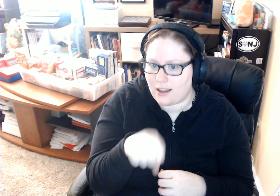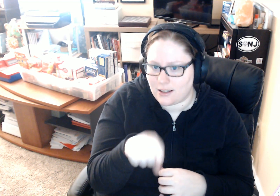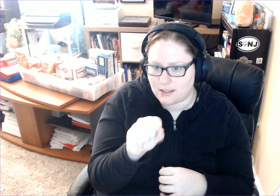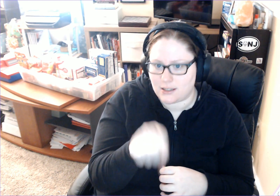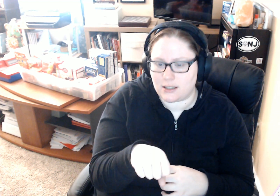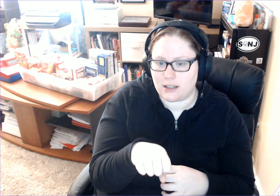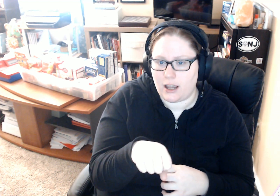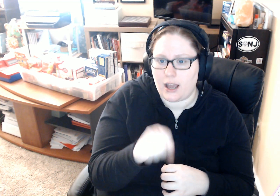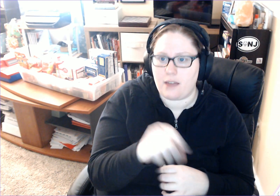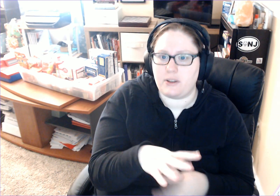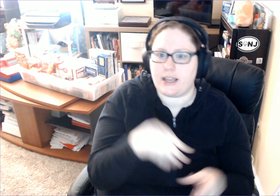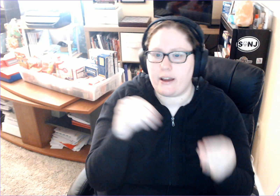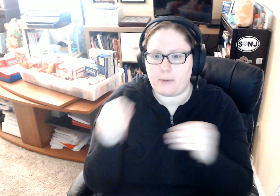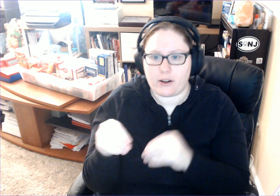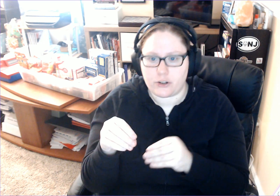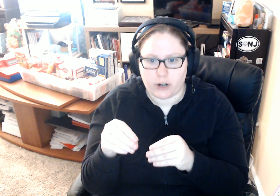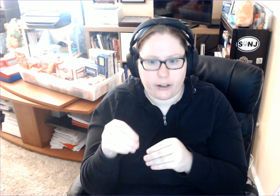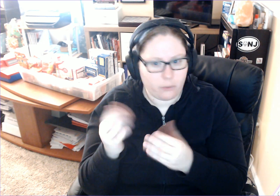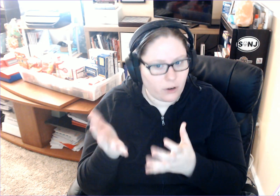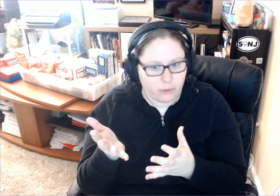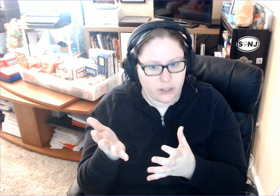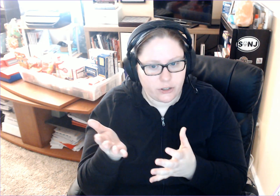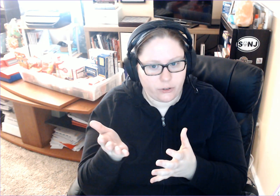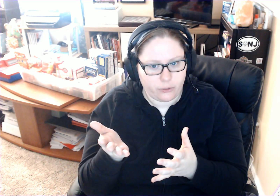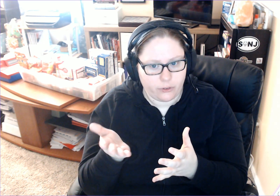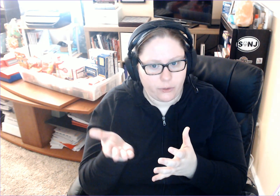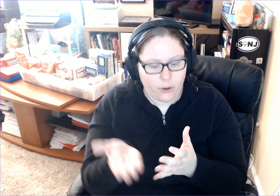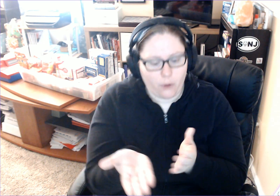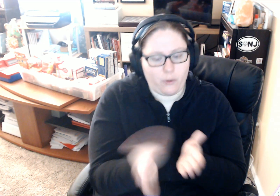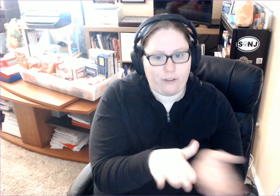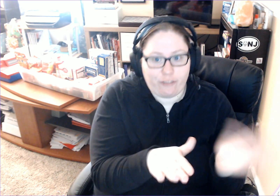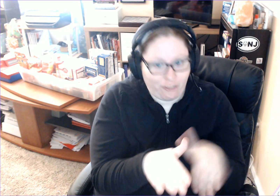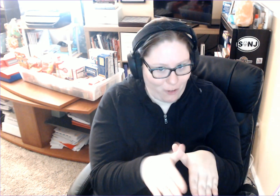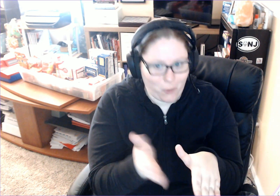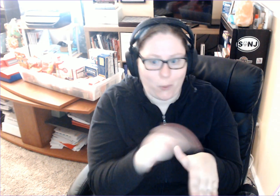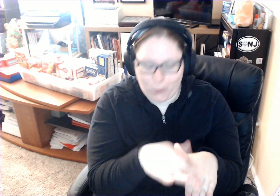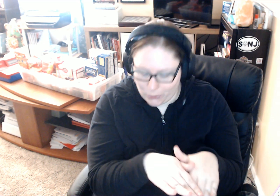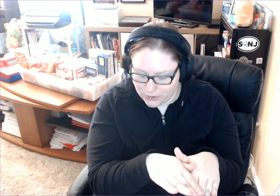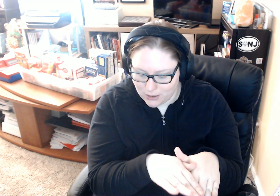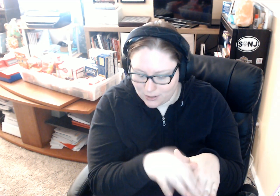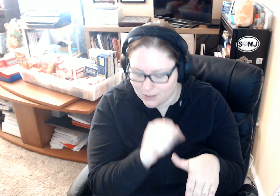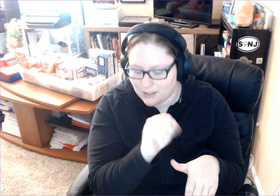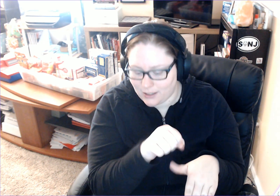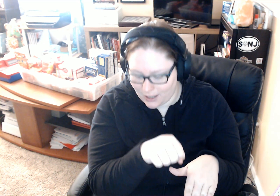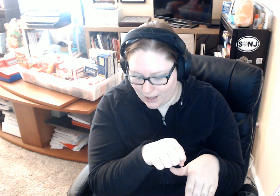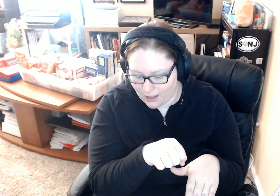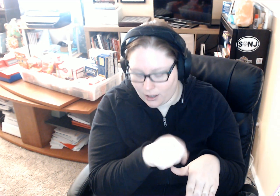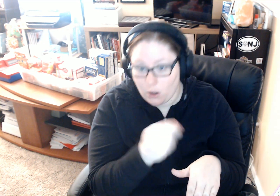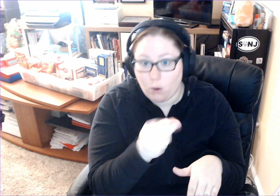Yes. And we take them out of the dryer, and what do? We fold. Yeah.